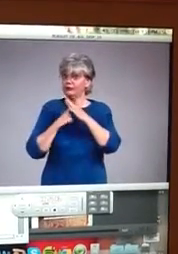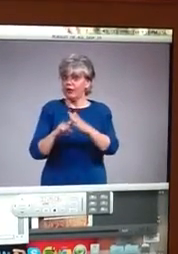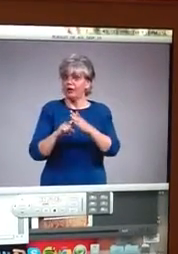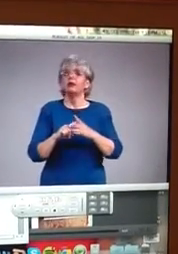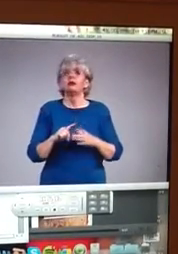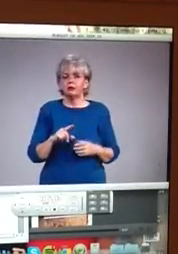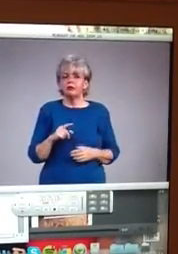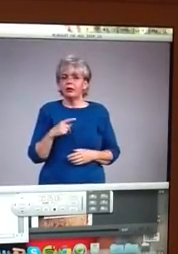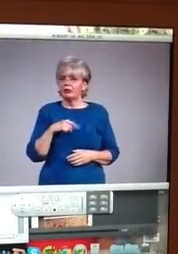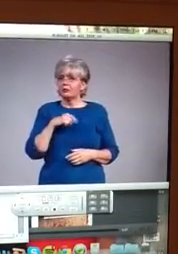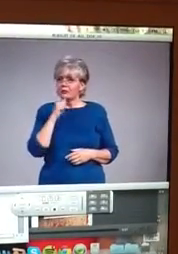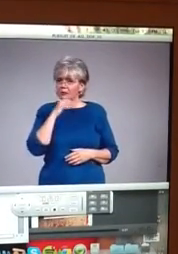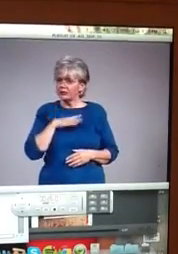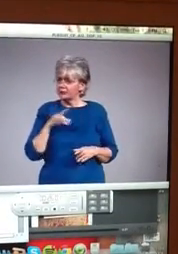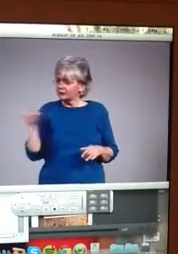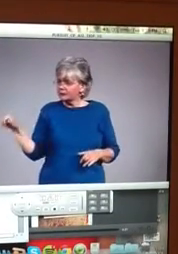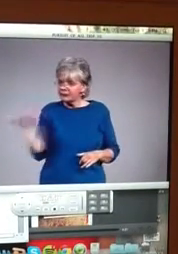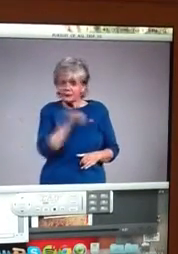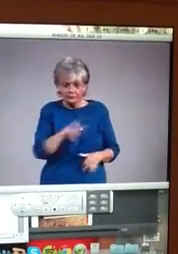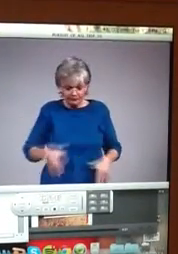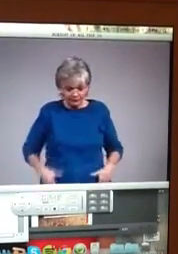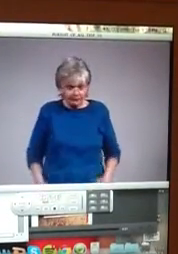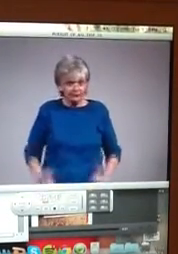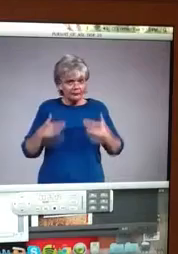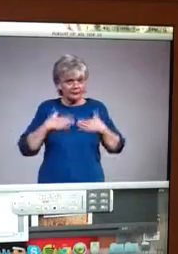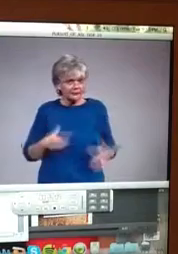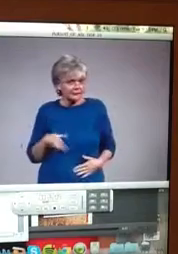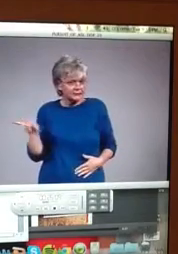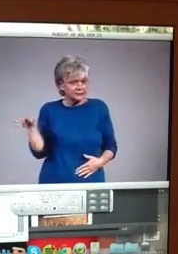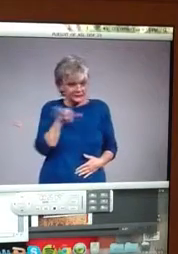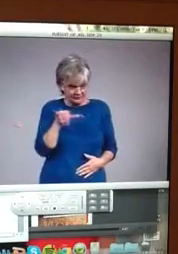secret. Before they start,